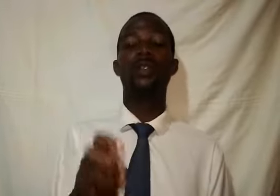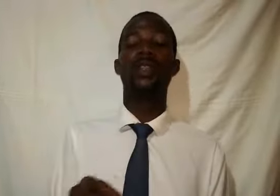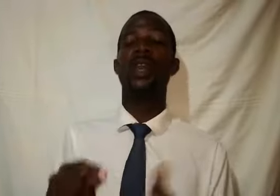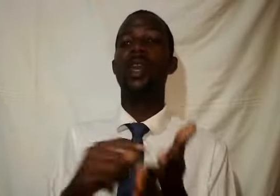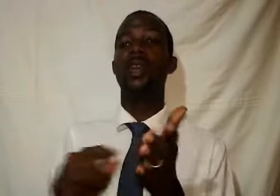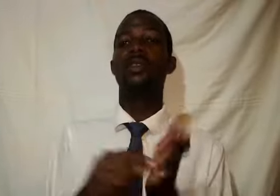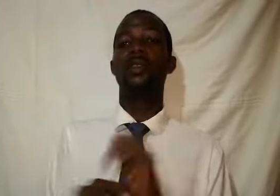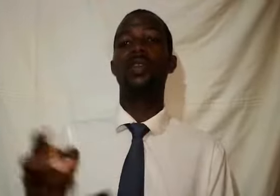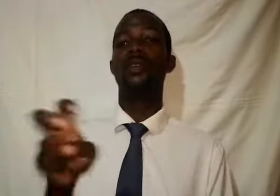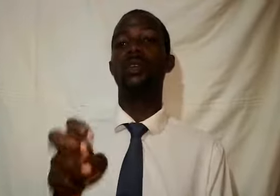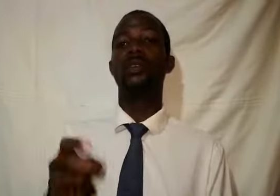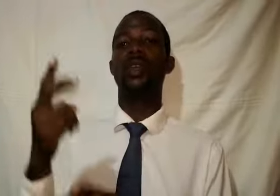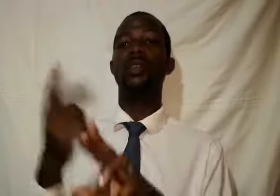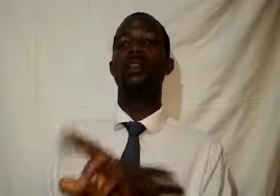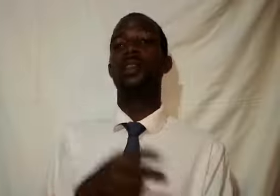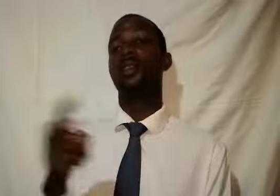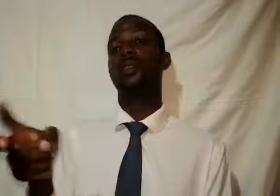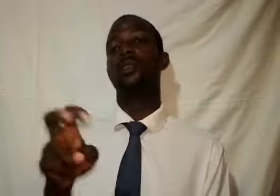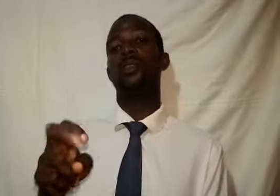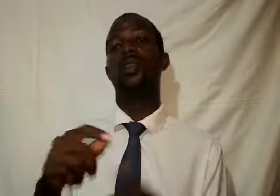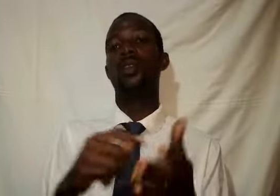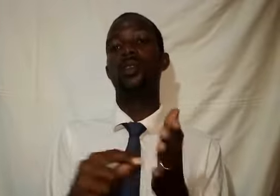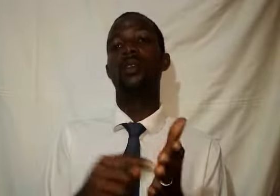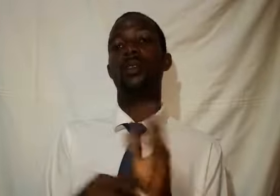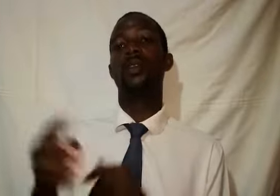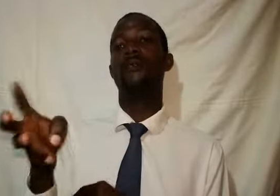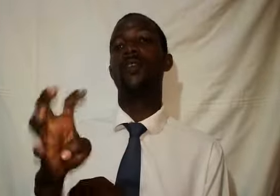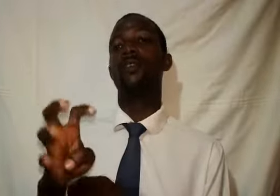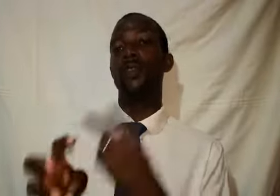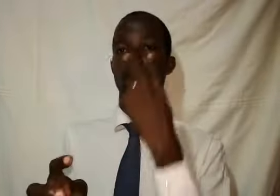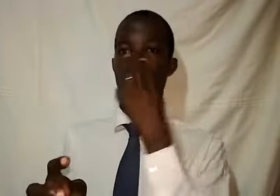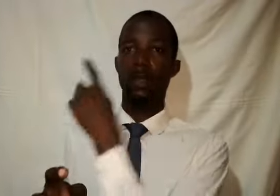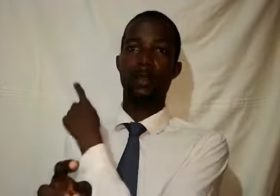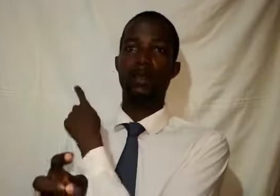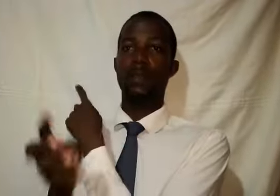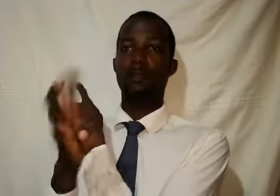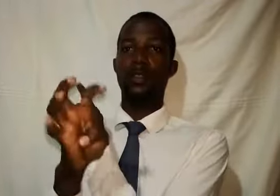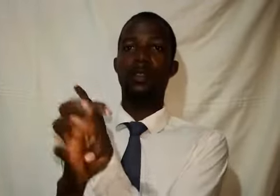2 times 200 naira equals 400 naira. Total